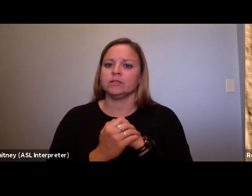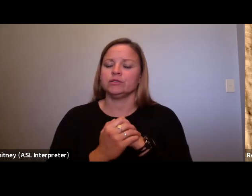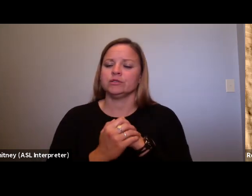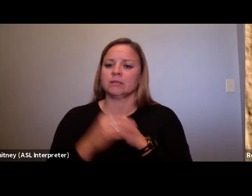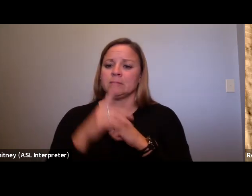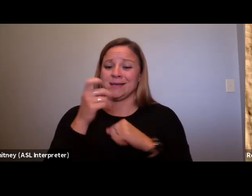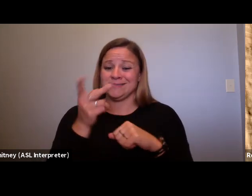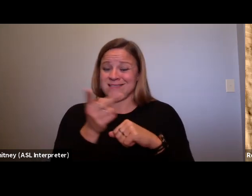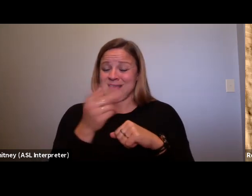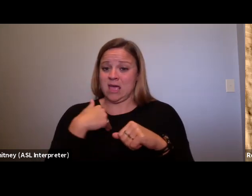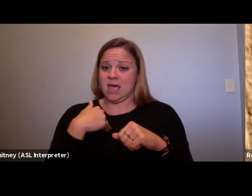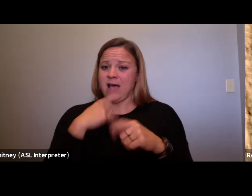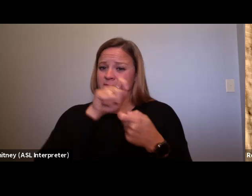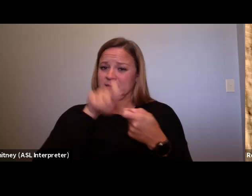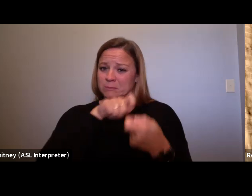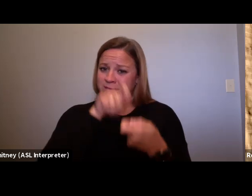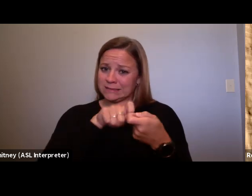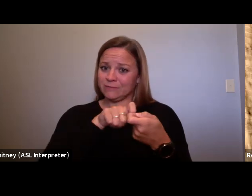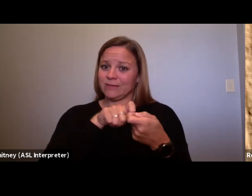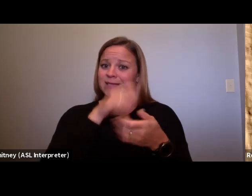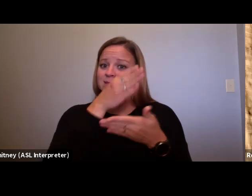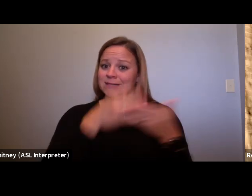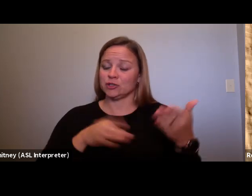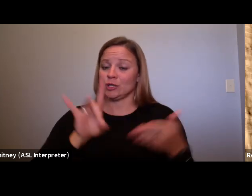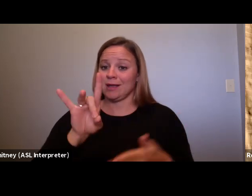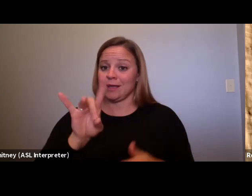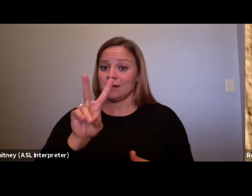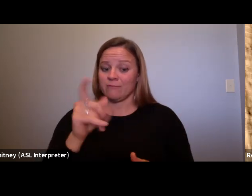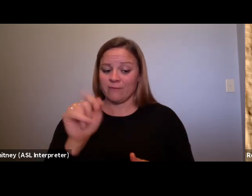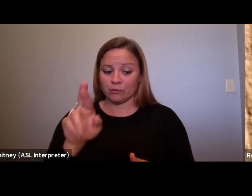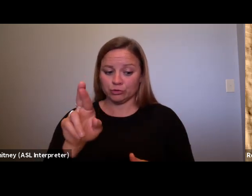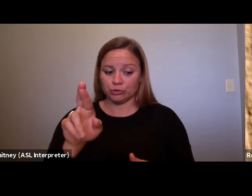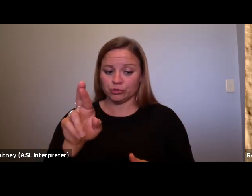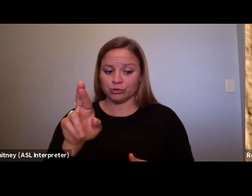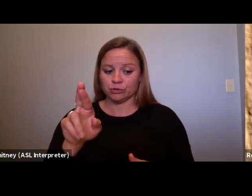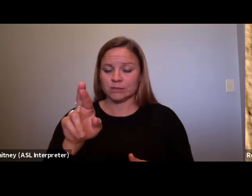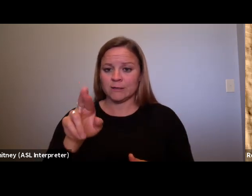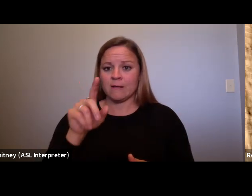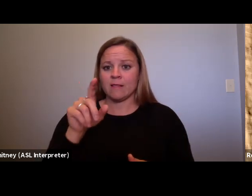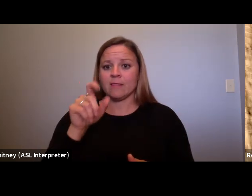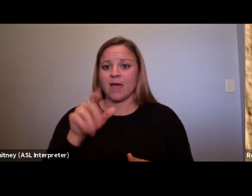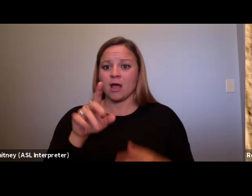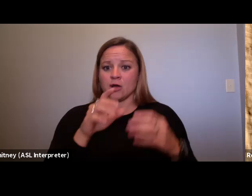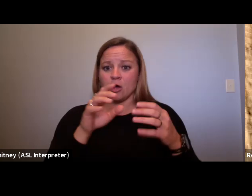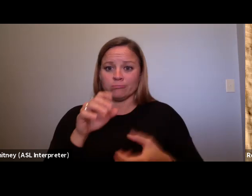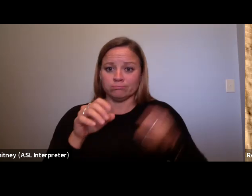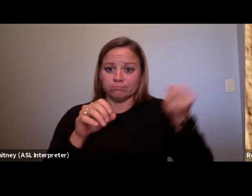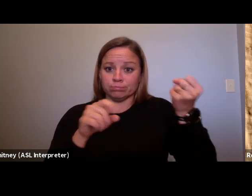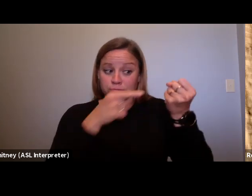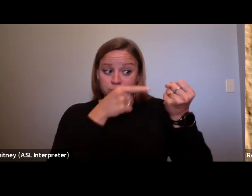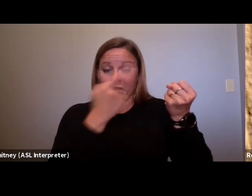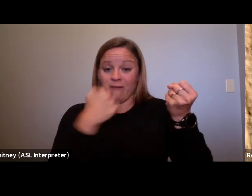do have specific Section 8 vouchers that are set aside for people who